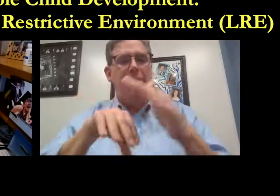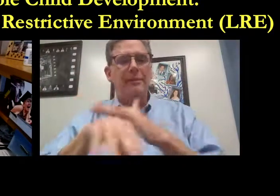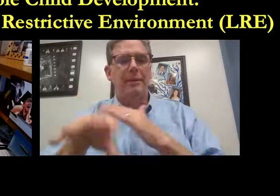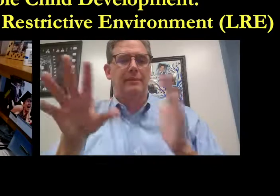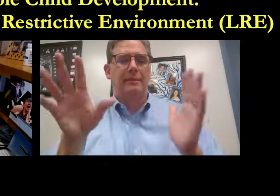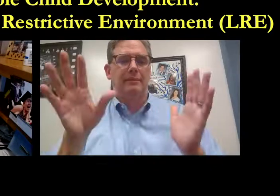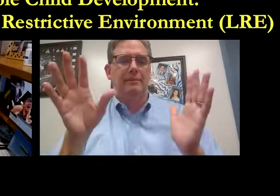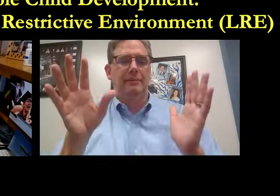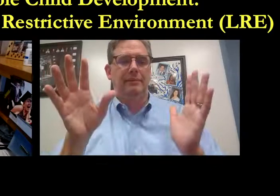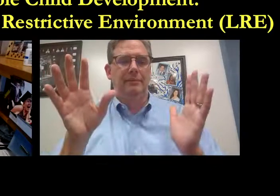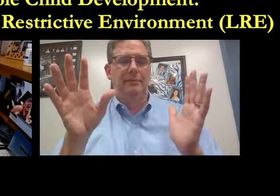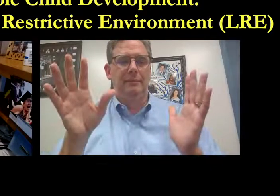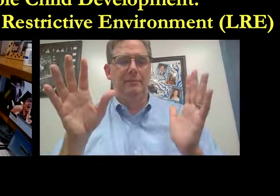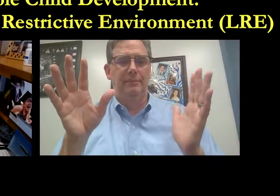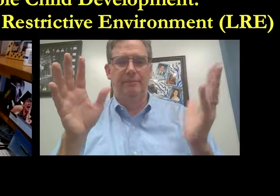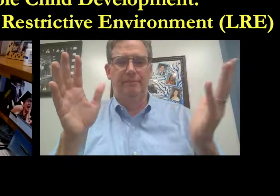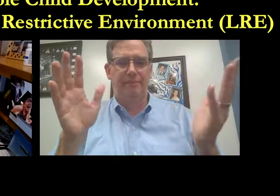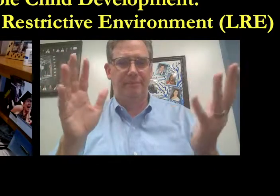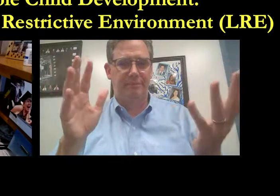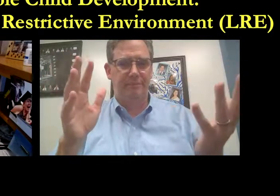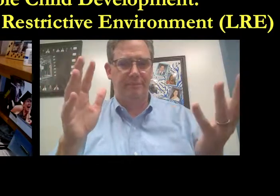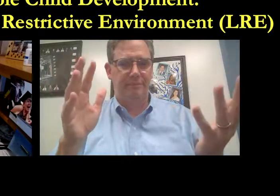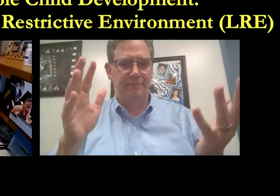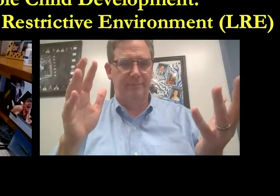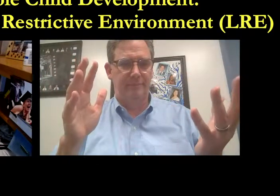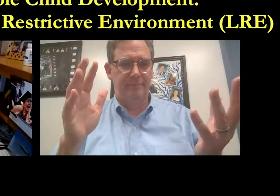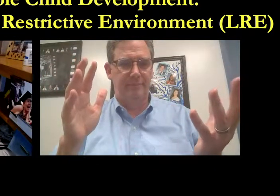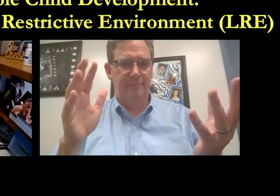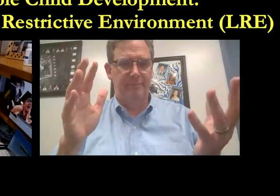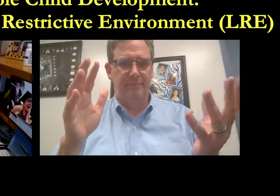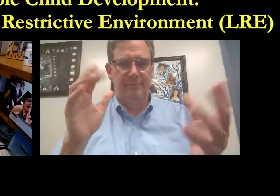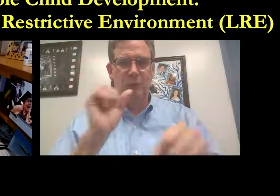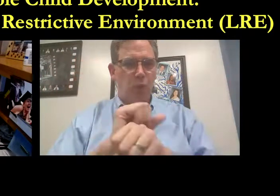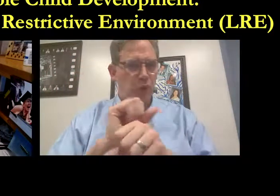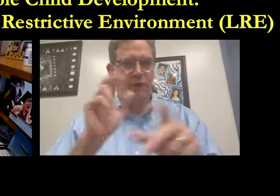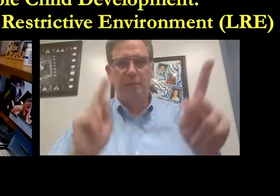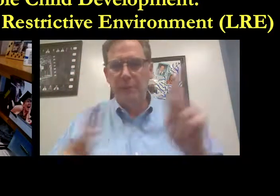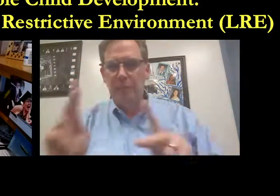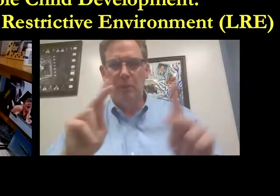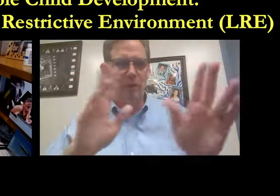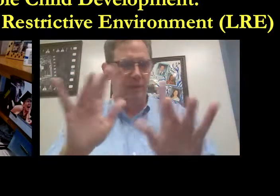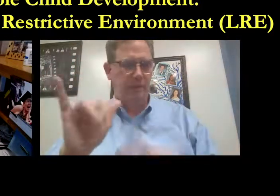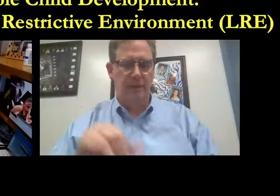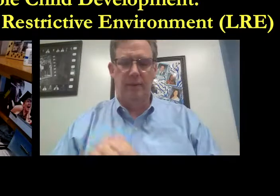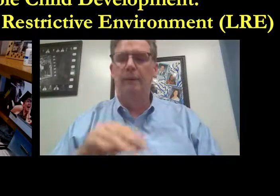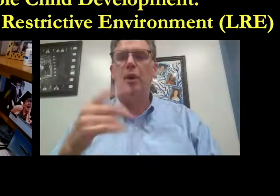day, the issue of socialization and access,